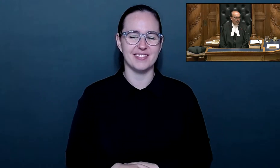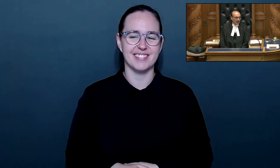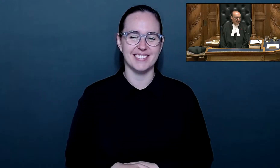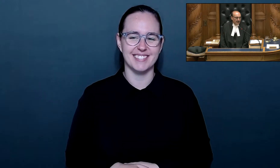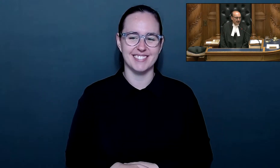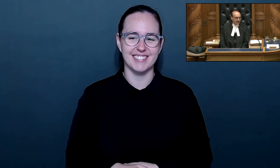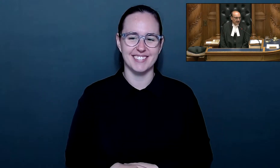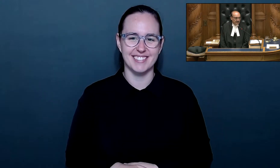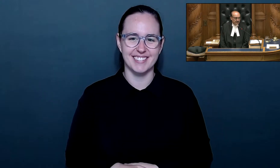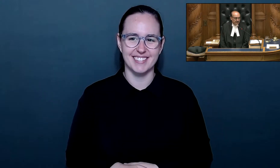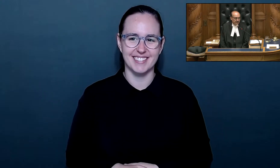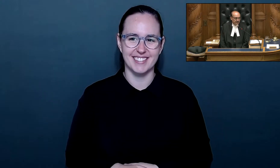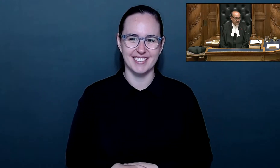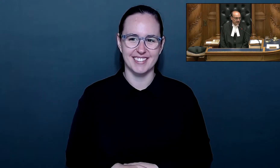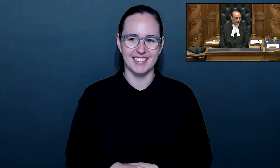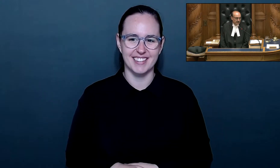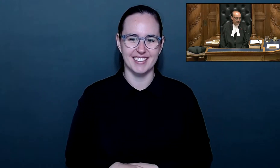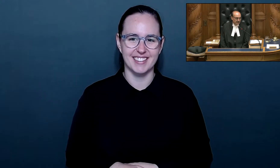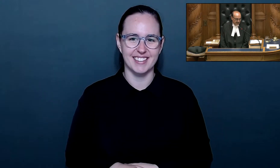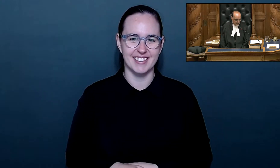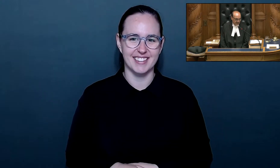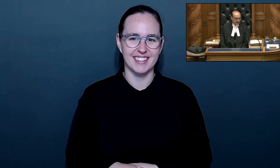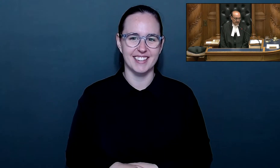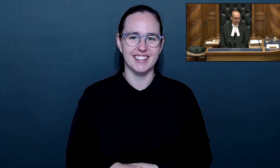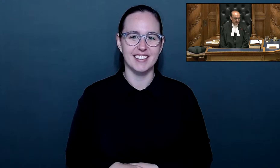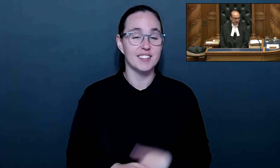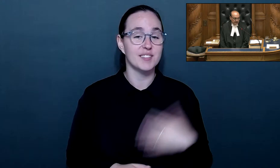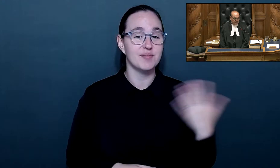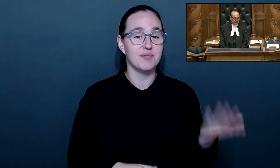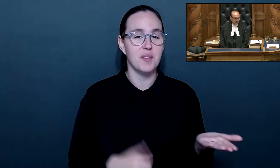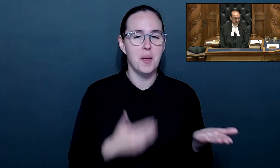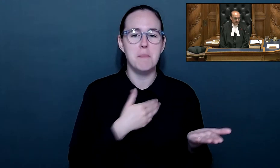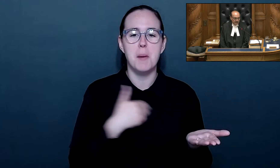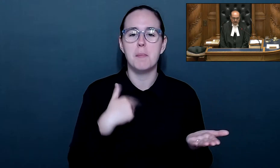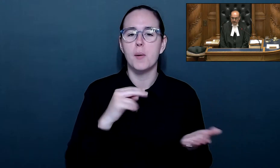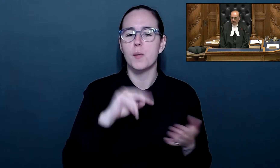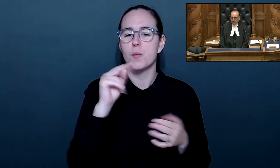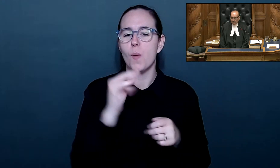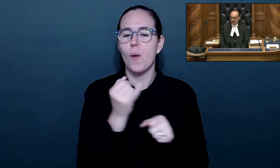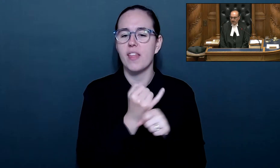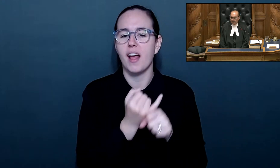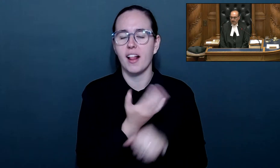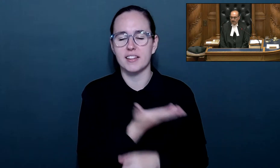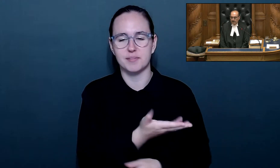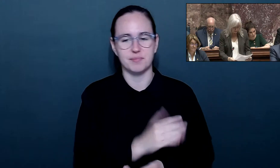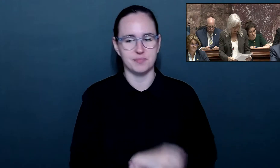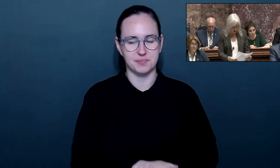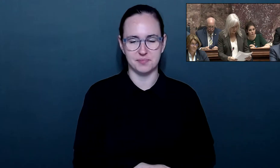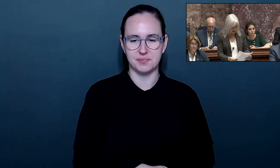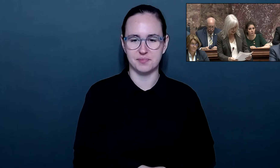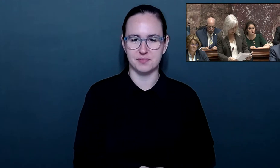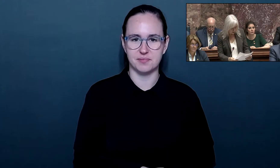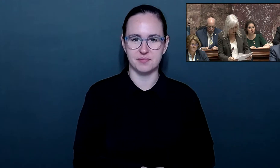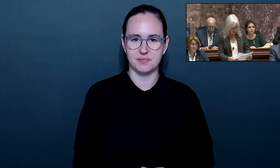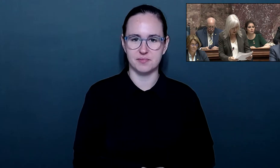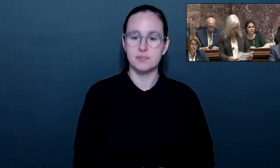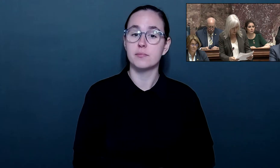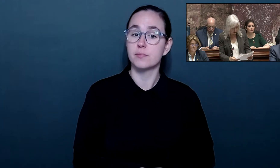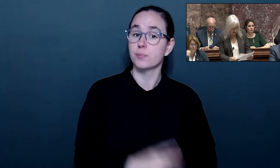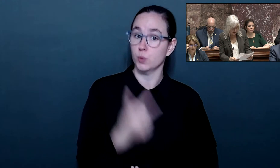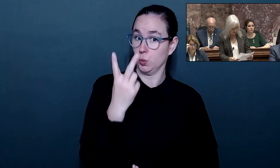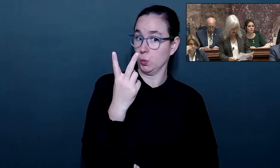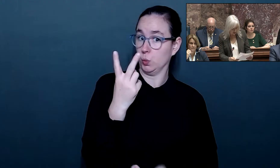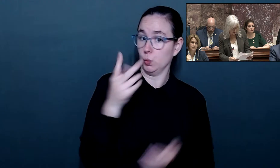Member for North Island. I've got two introductions to do here. I'd like to introduce Rob McNeil, one